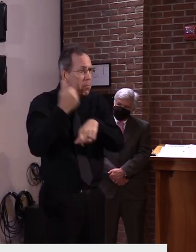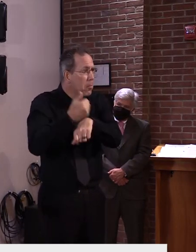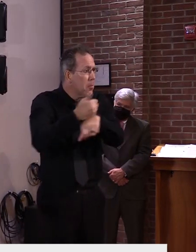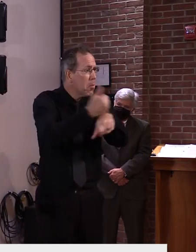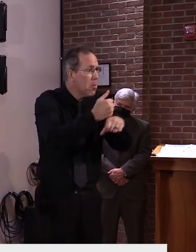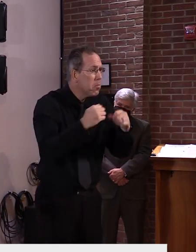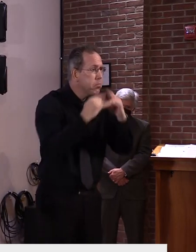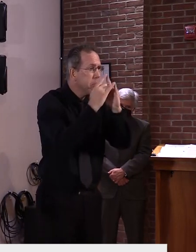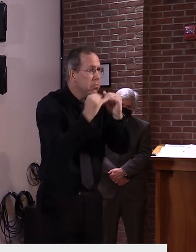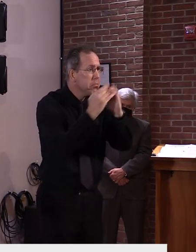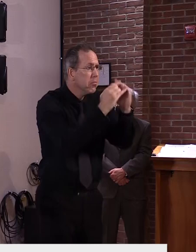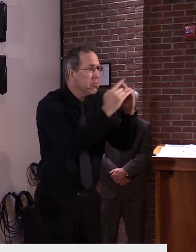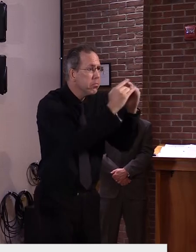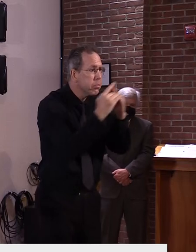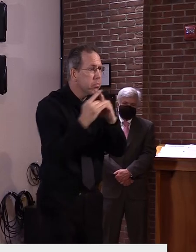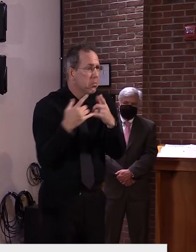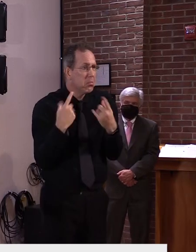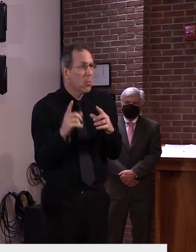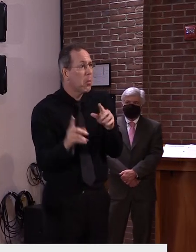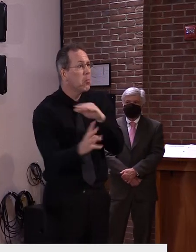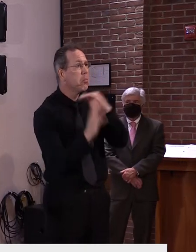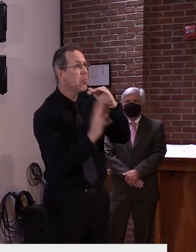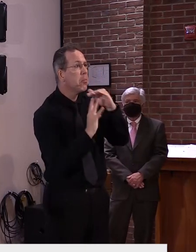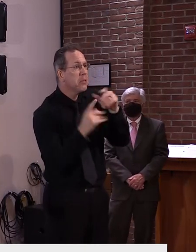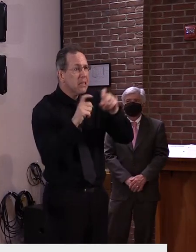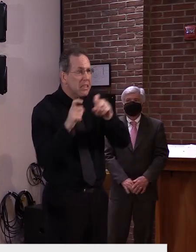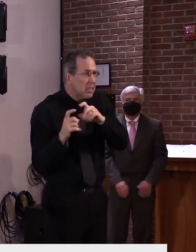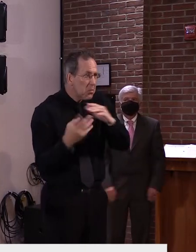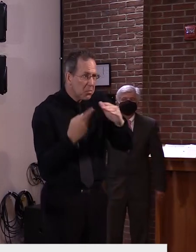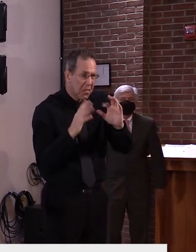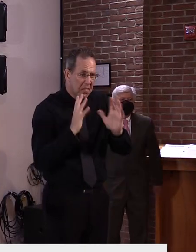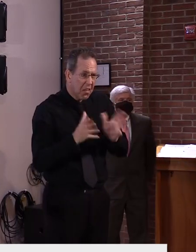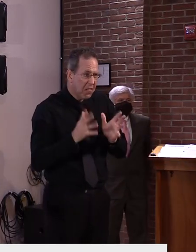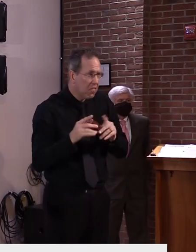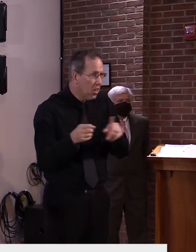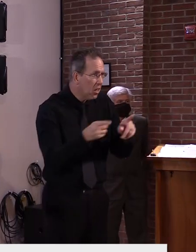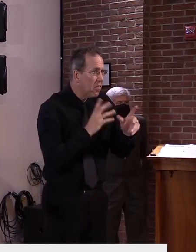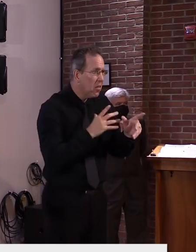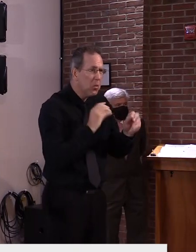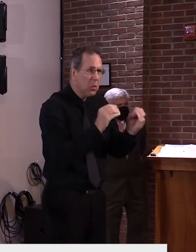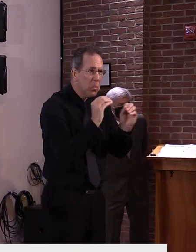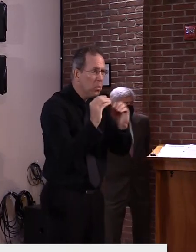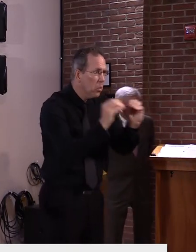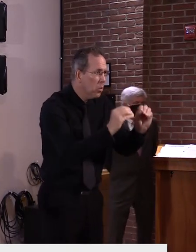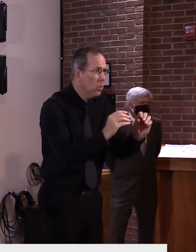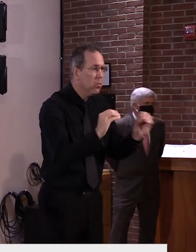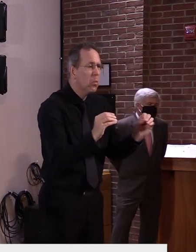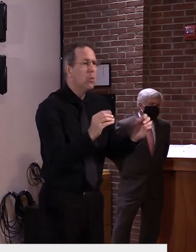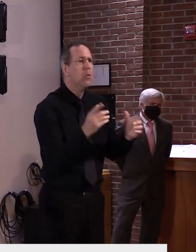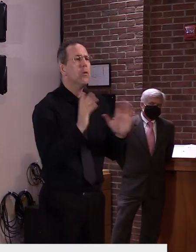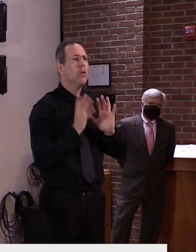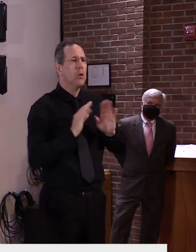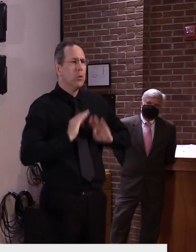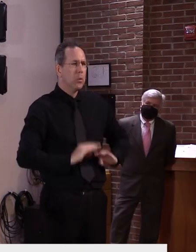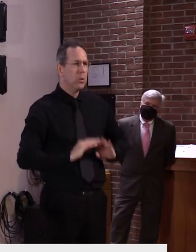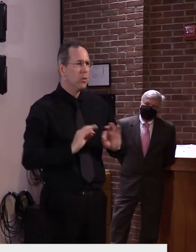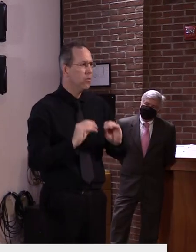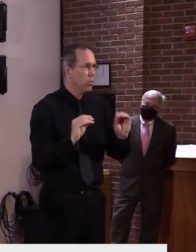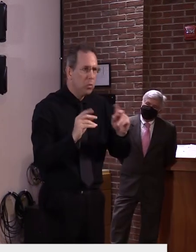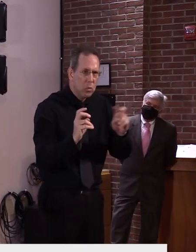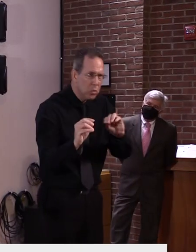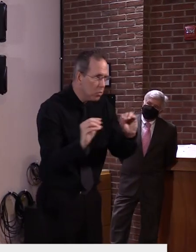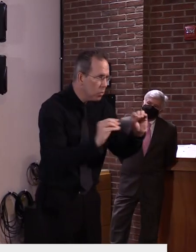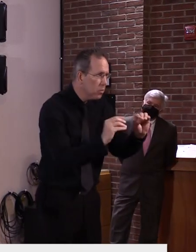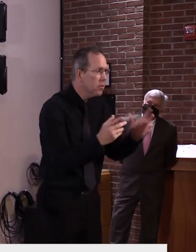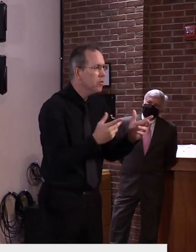many positives. People who just want to know their result. They don't have an exposure history or anything. And in